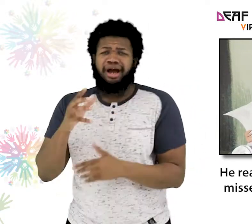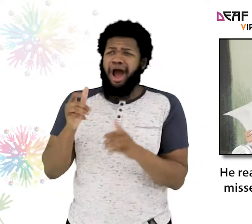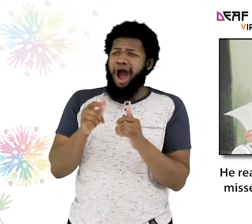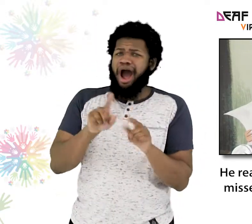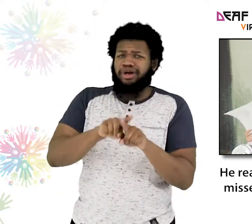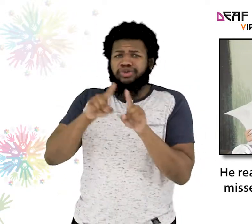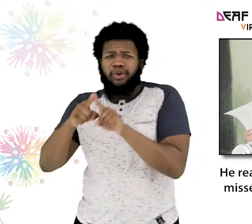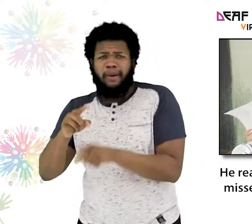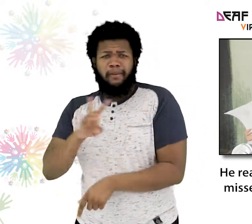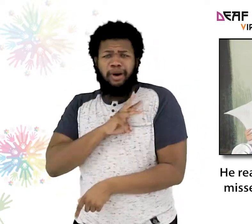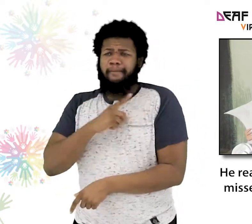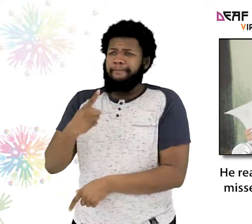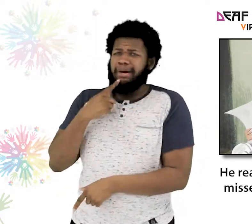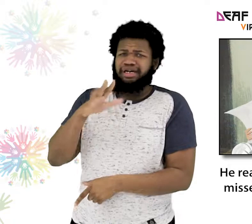William missed his family too.